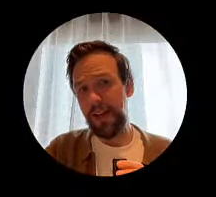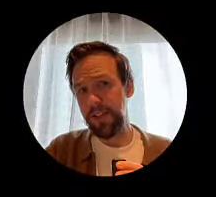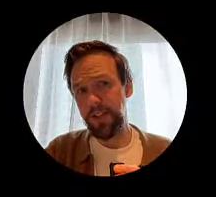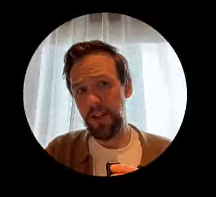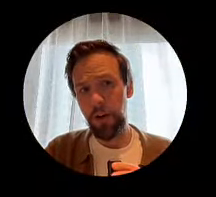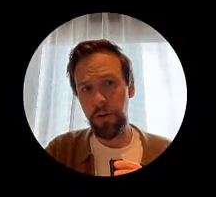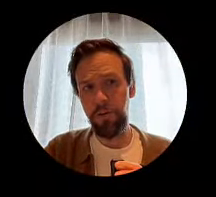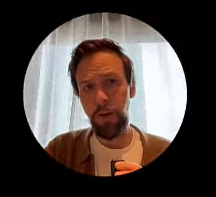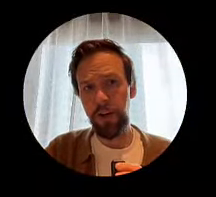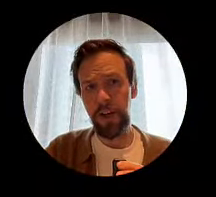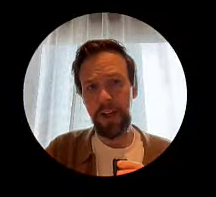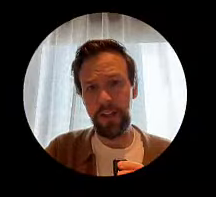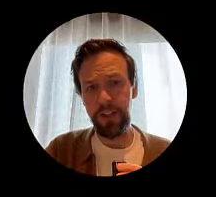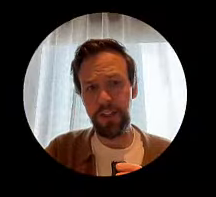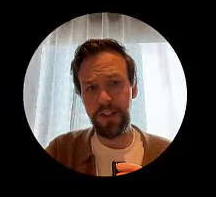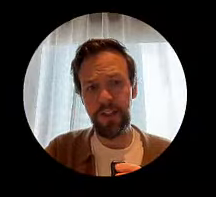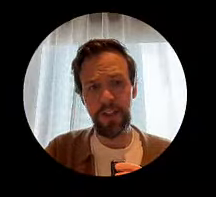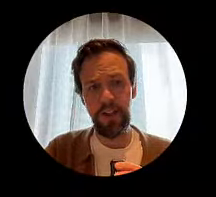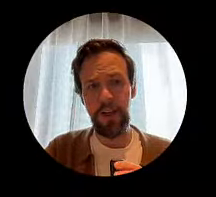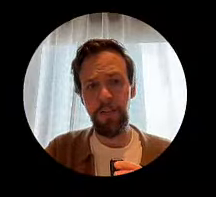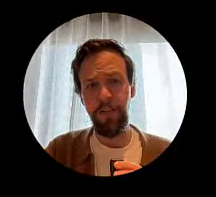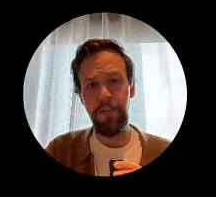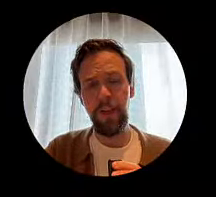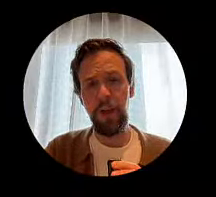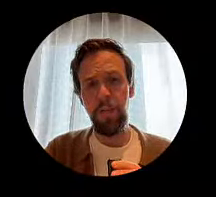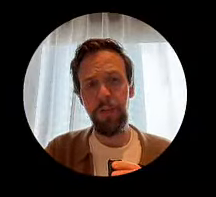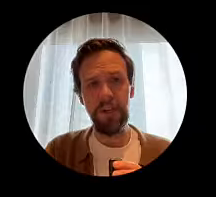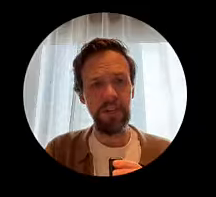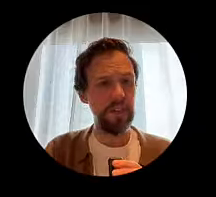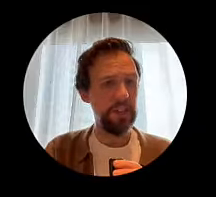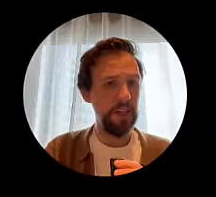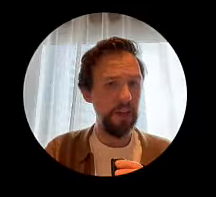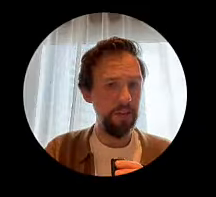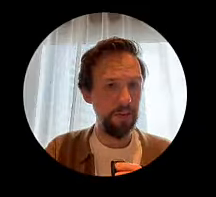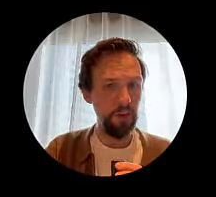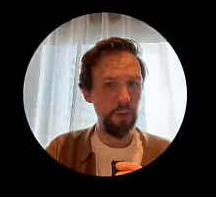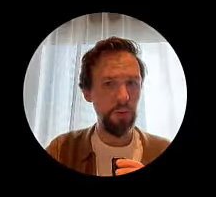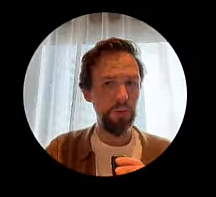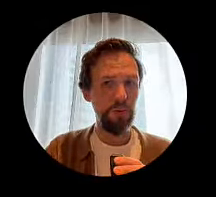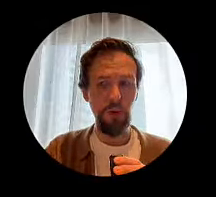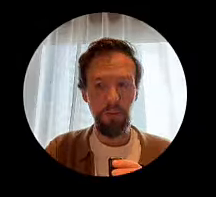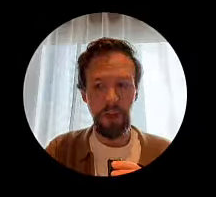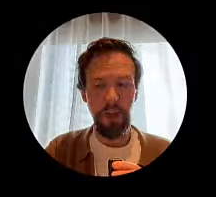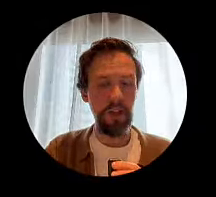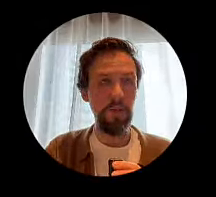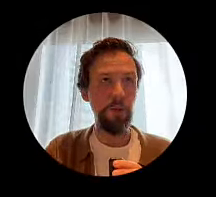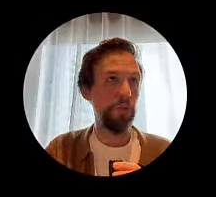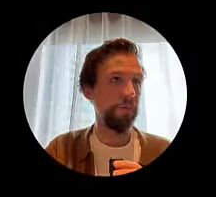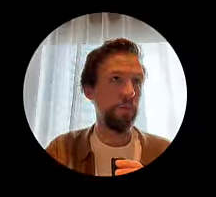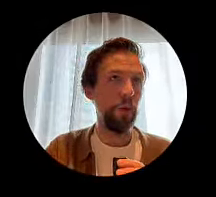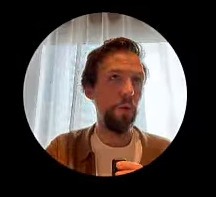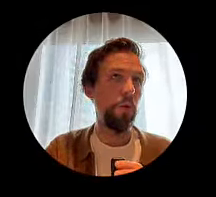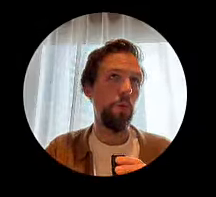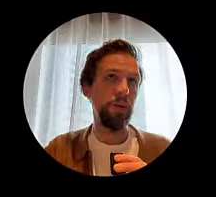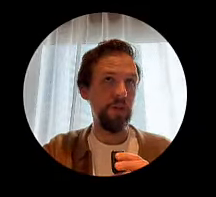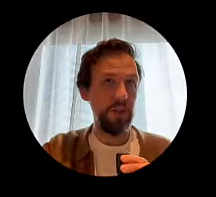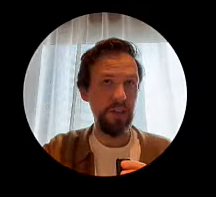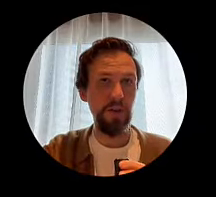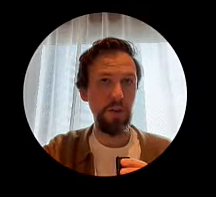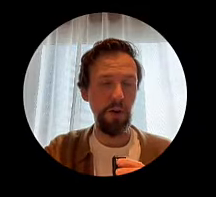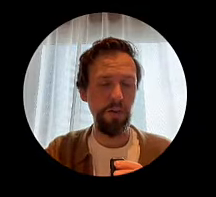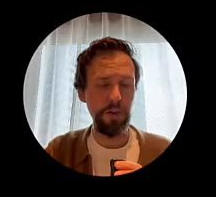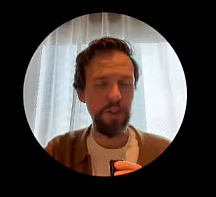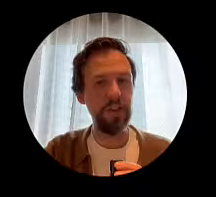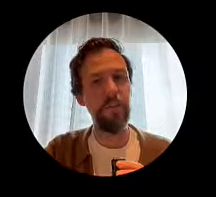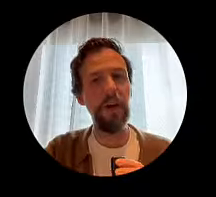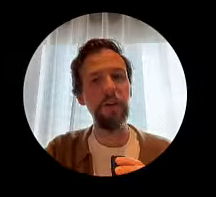And that is Art of Fauna in a gist. But if you know me and if you know what